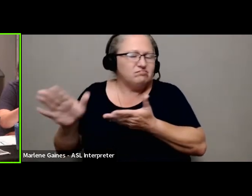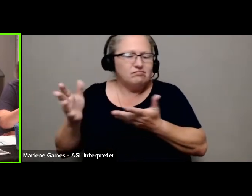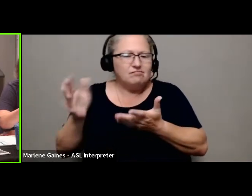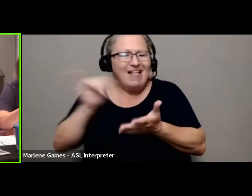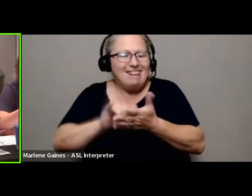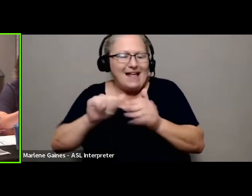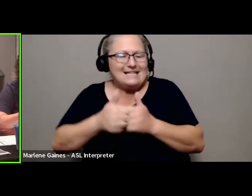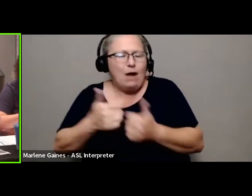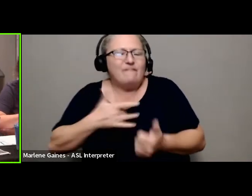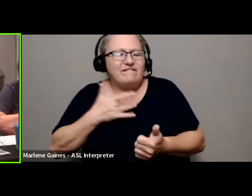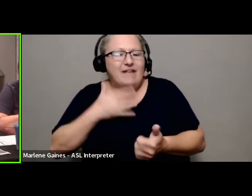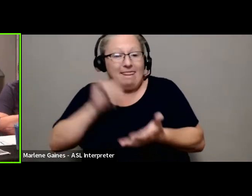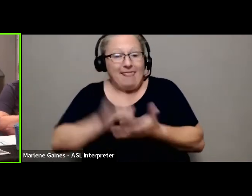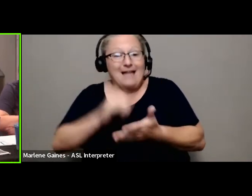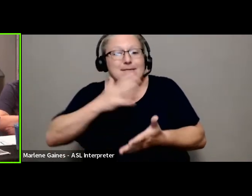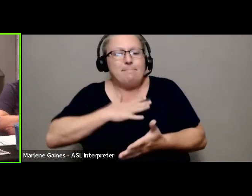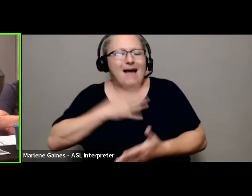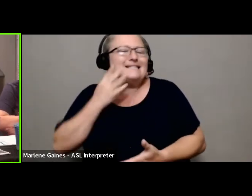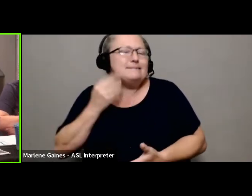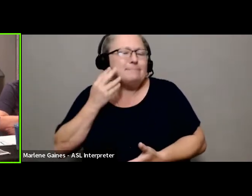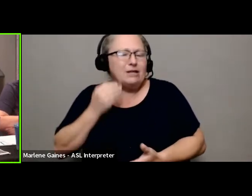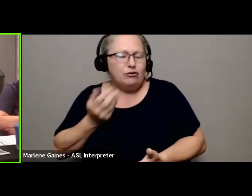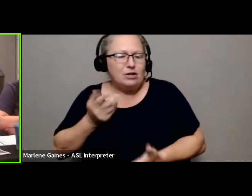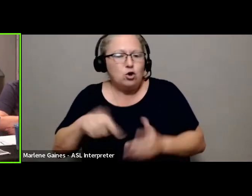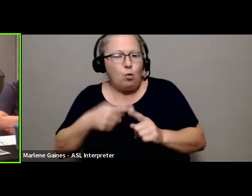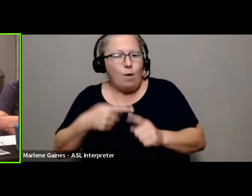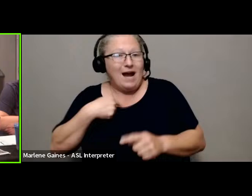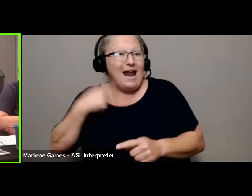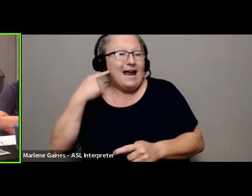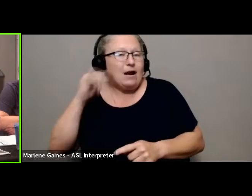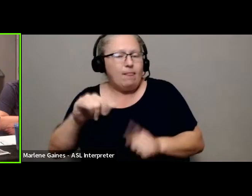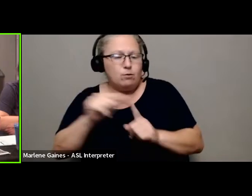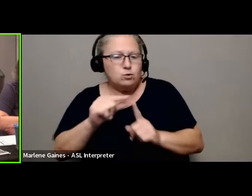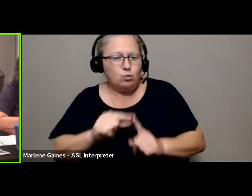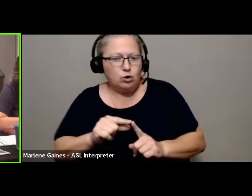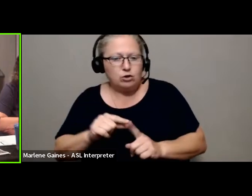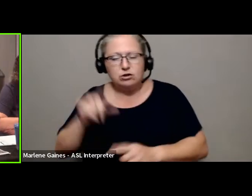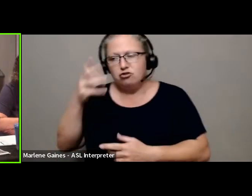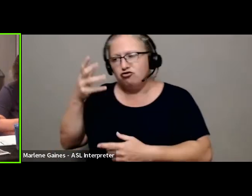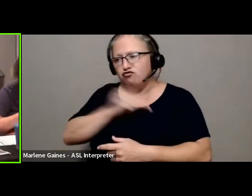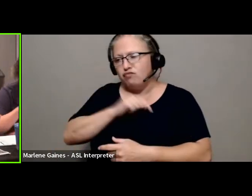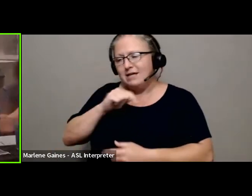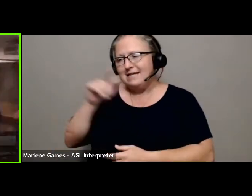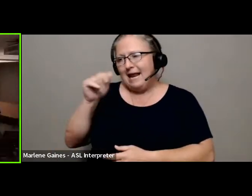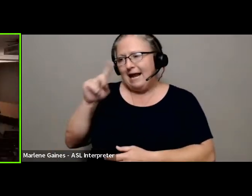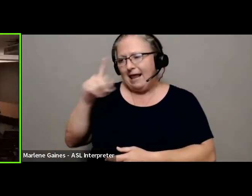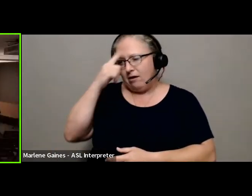That's how it feels. That is my experience when I hear those words. Trustee Land, go ahead.